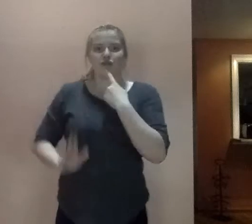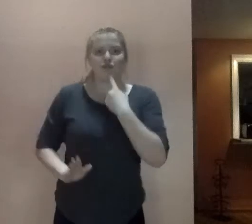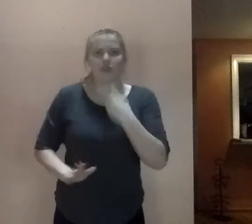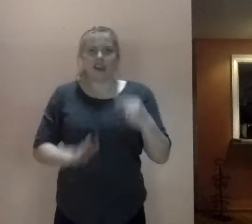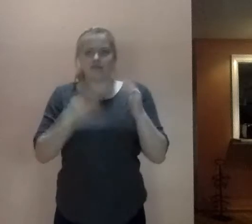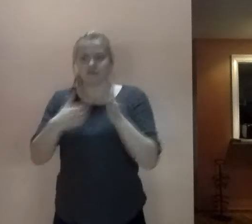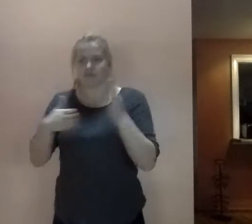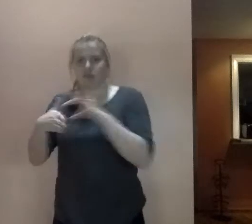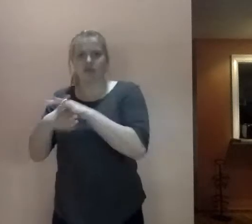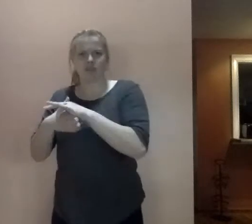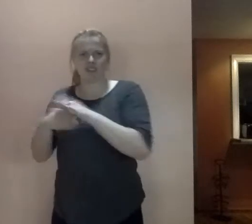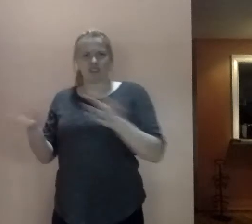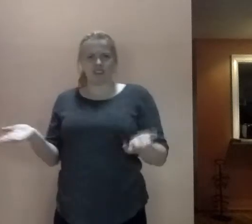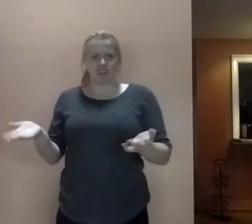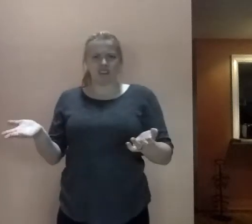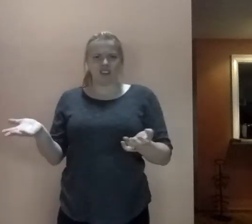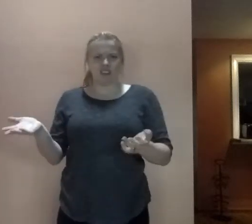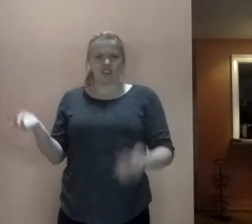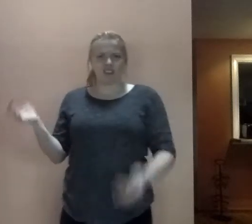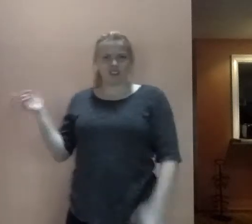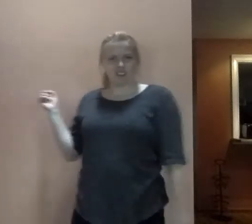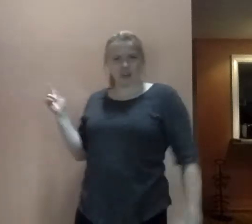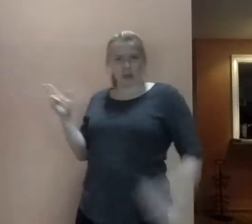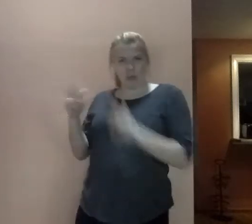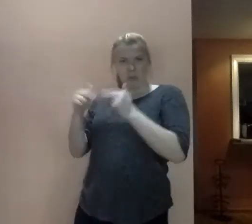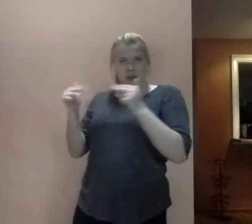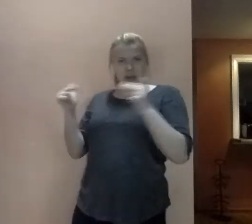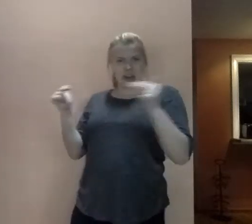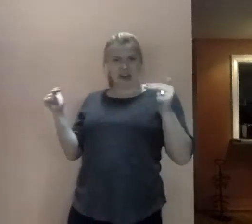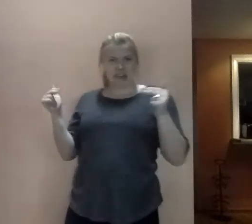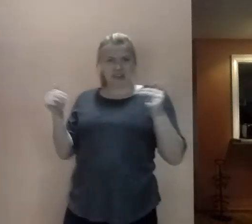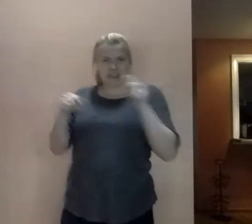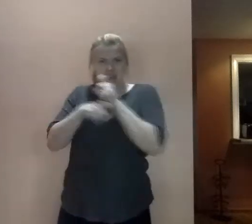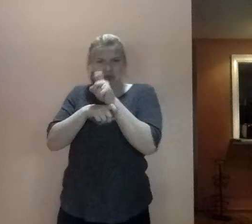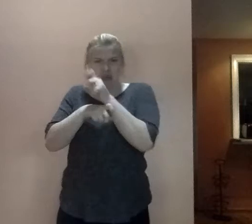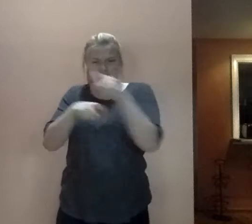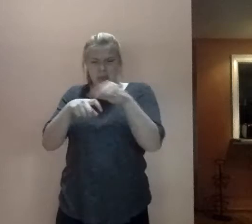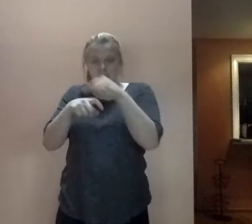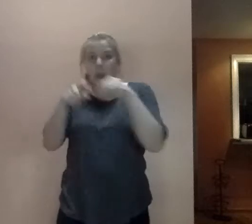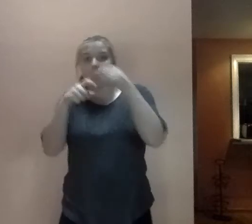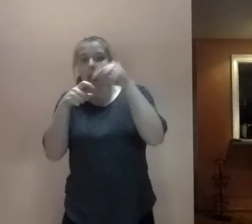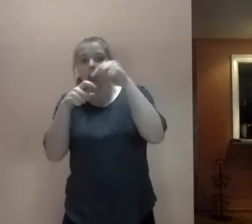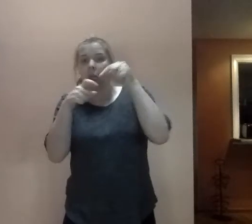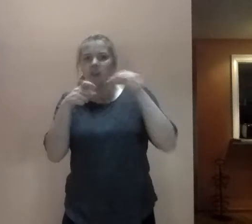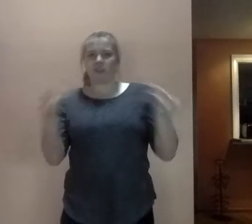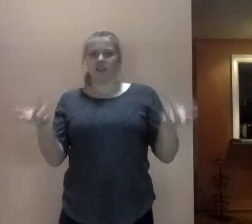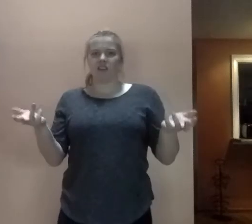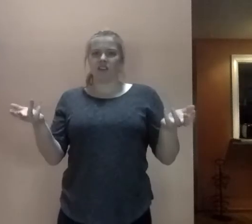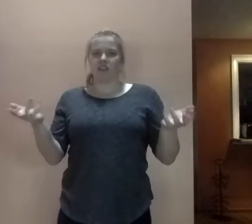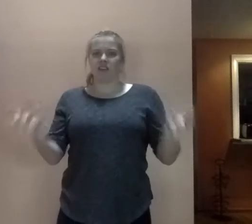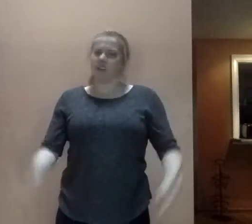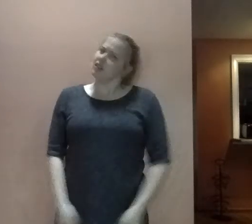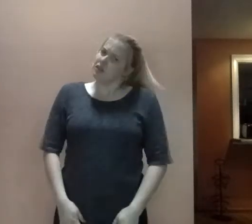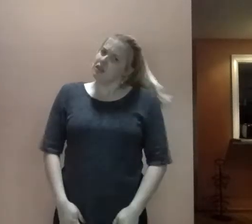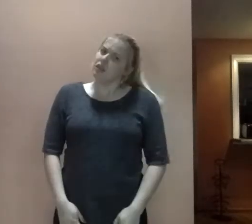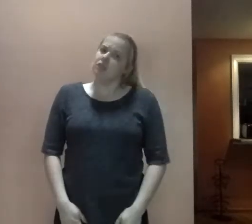recipes for healthy living, they had bacon-wrapped shrimp? What the hell? All right, send an email to American Diabetes